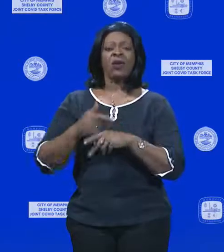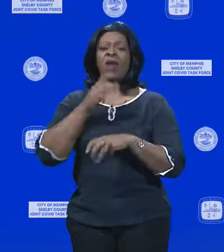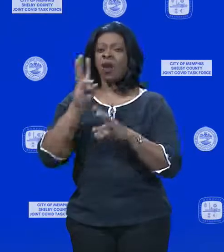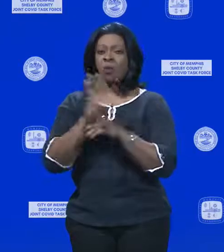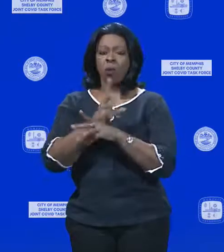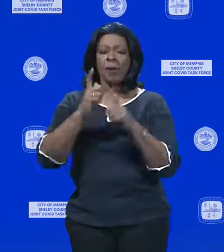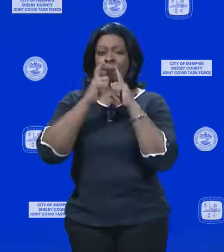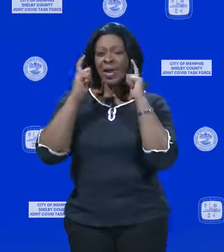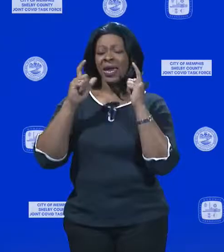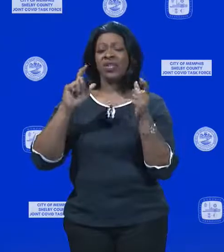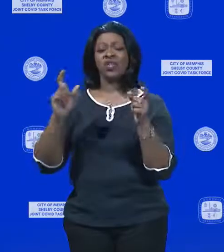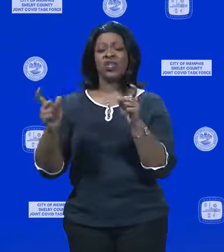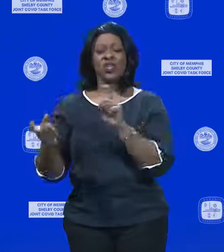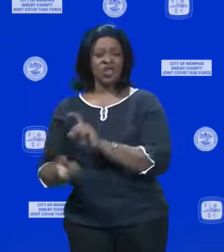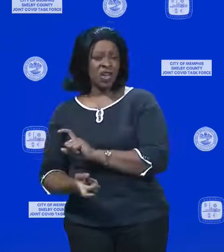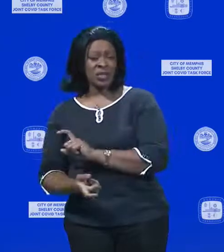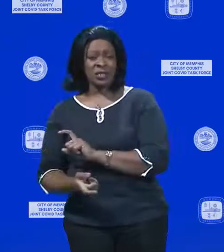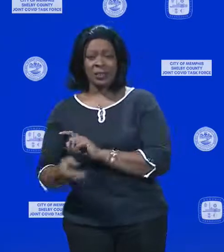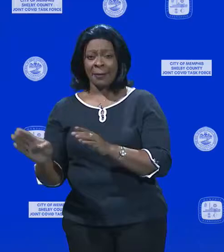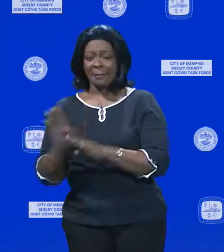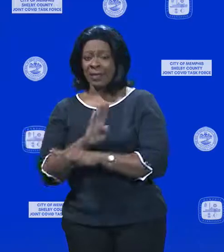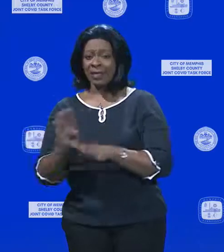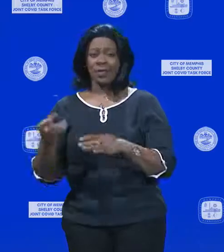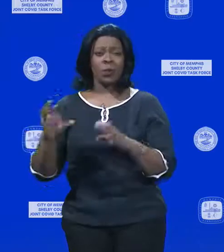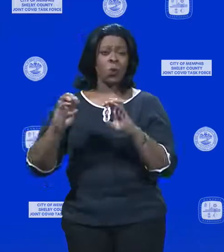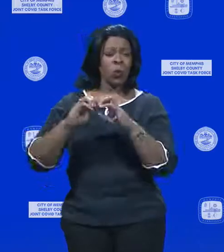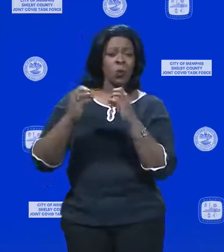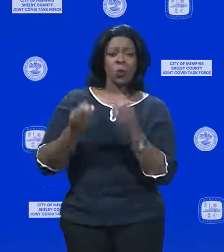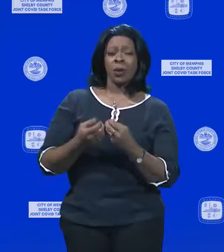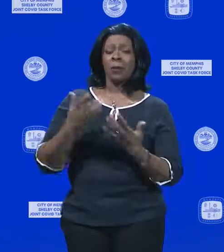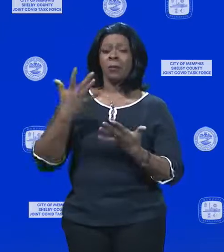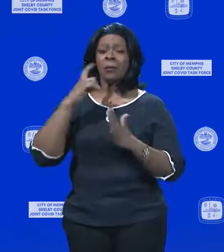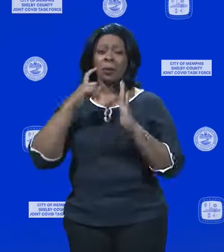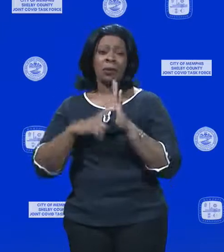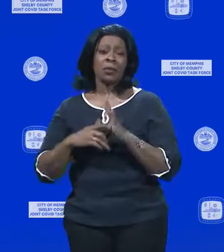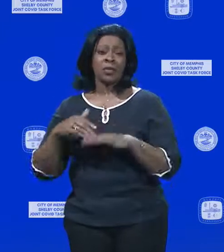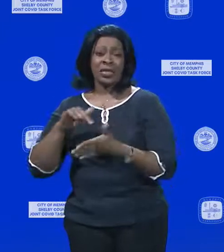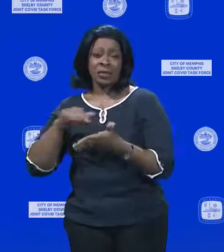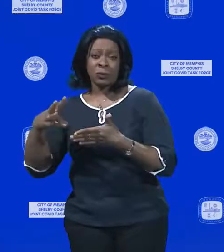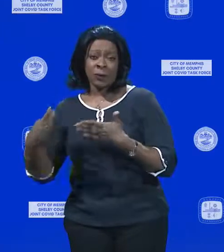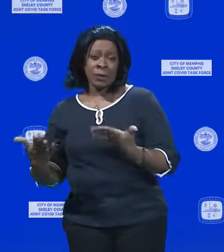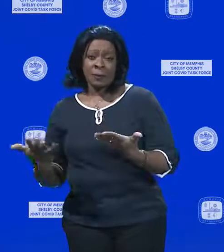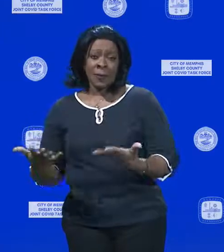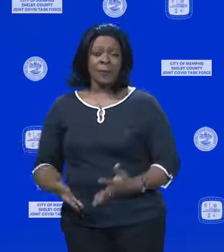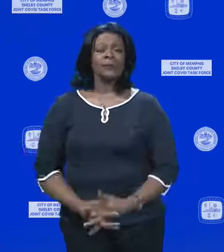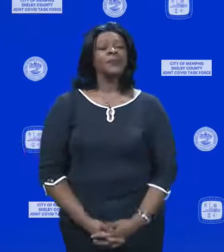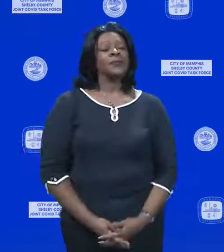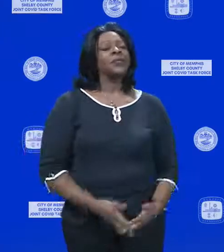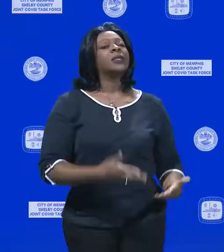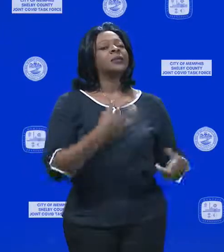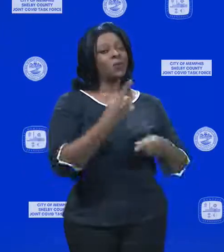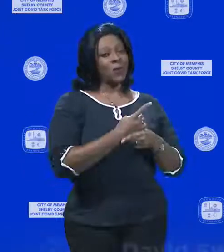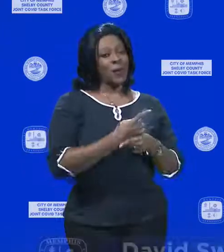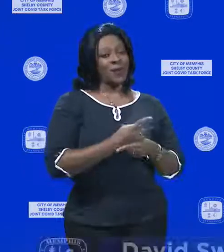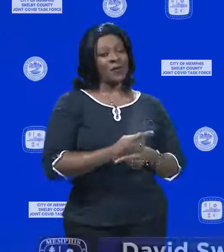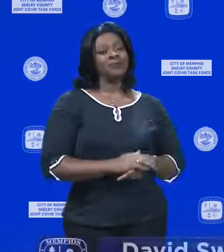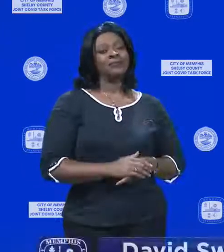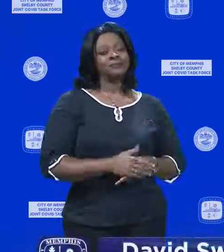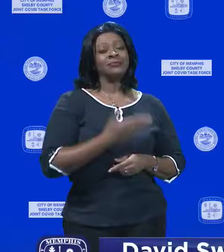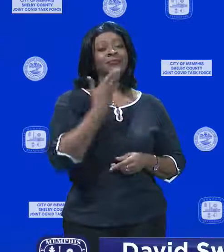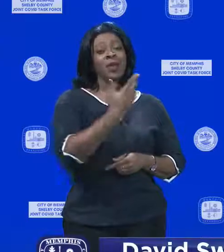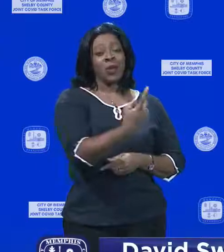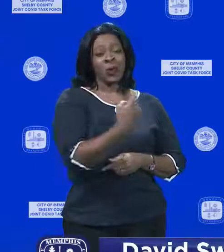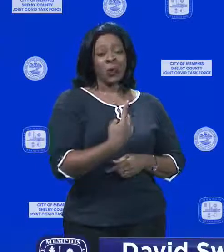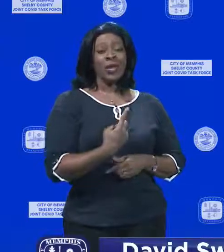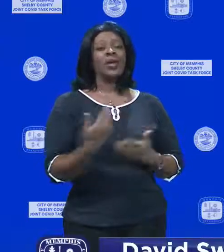other major changes could businesses and organizations see? Right, so thank you for the question. There is a new